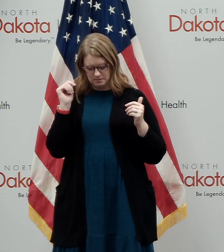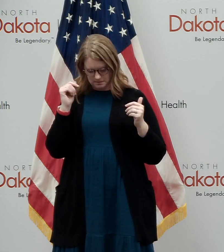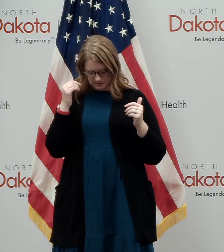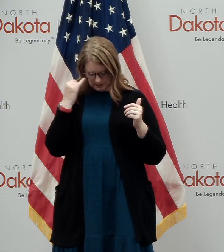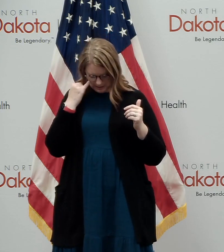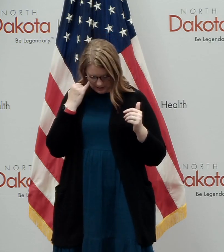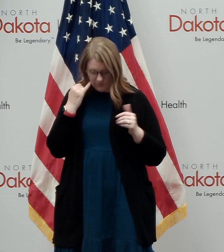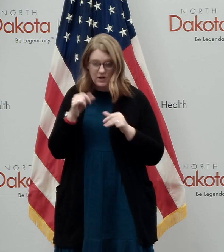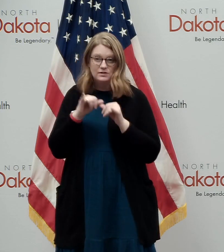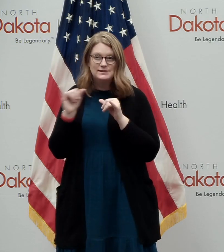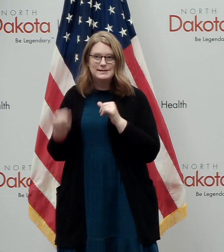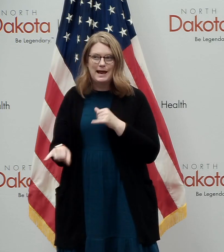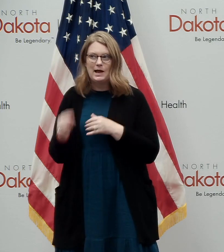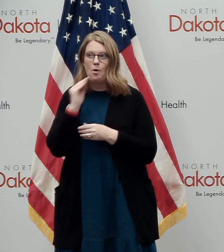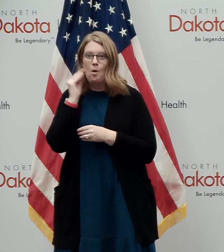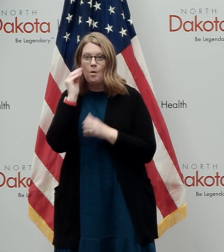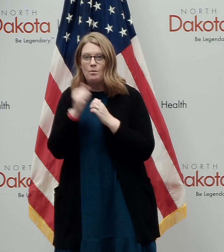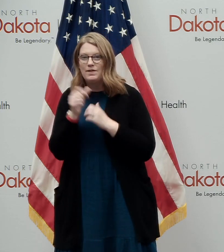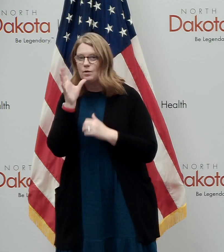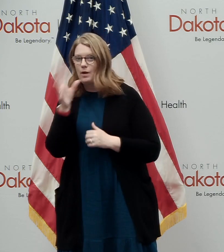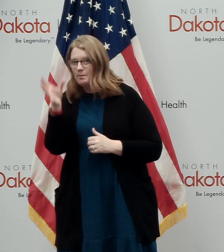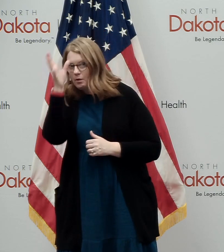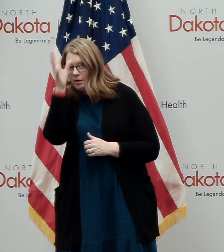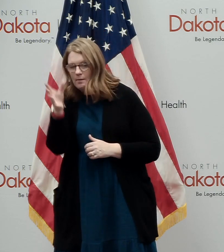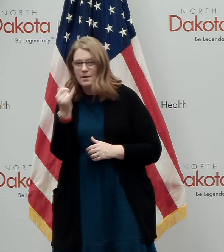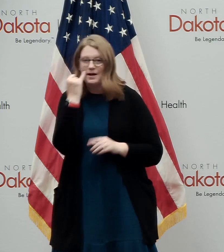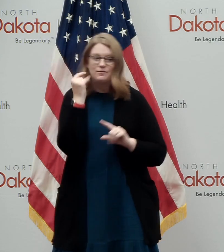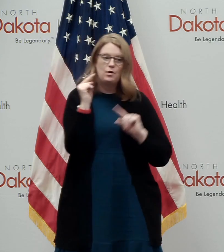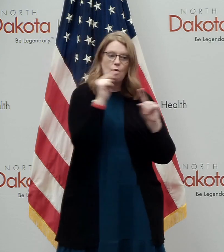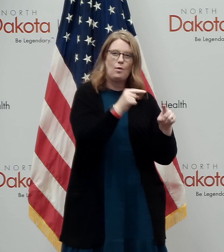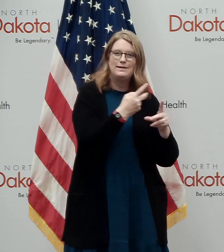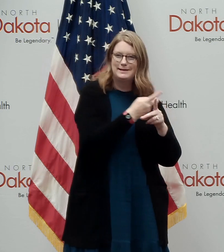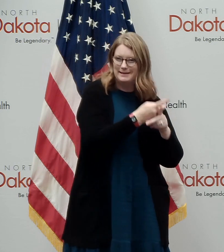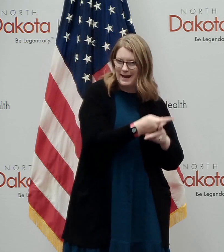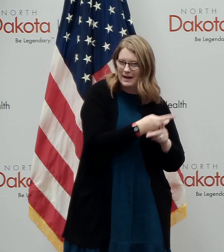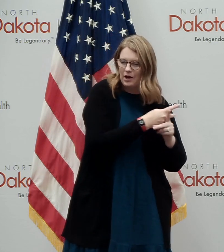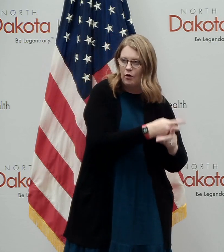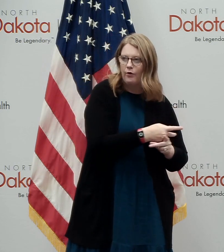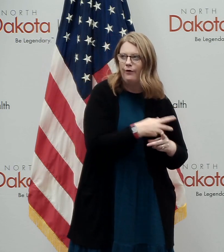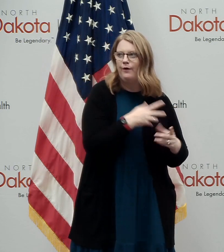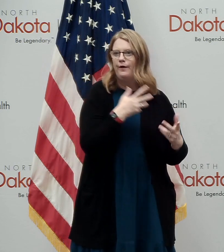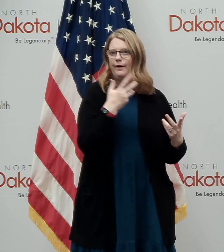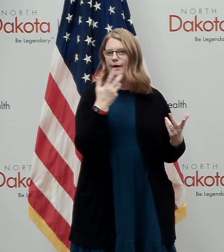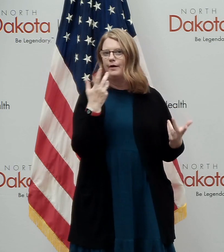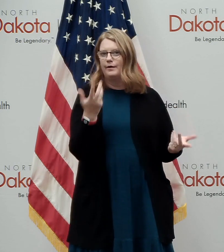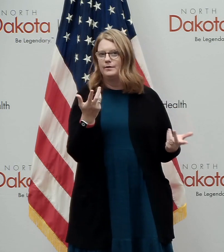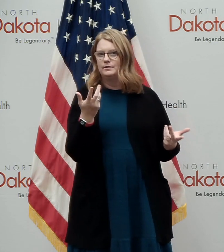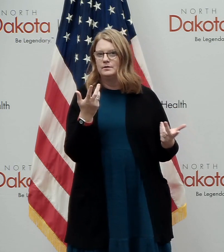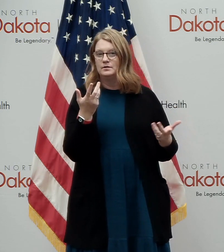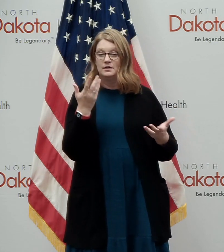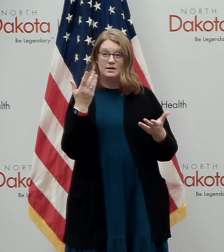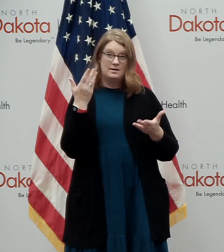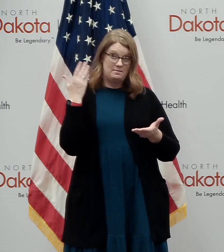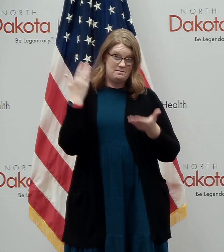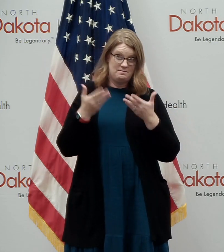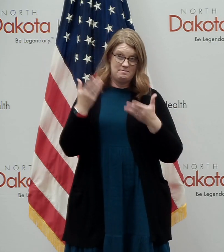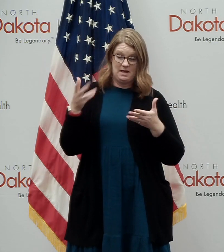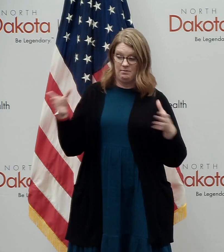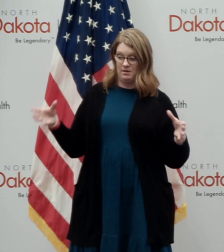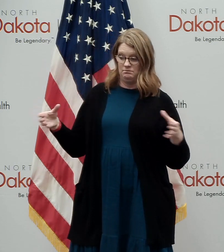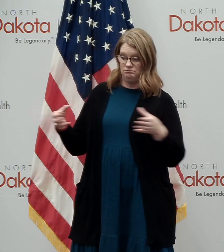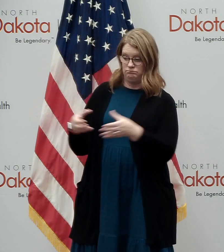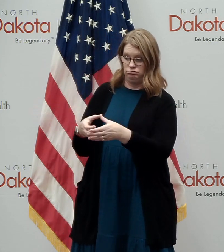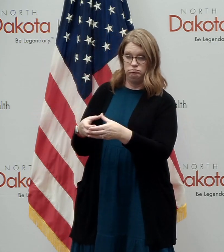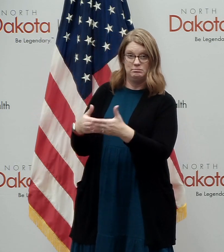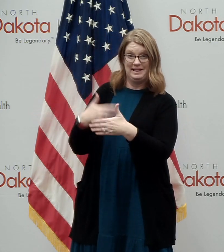staying with their grandparents, if they're going to childcare, if they're being maybe grouping with neighbor kids that aren't in their